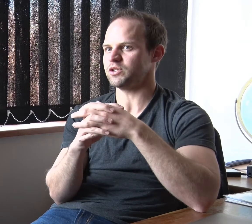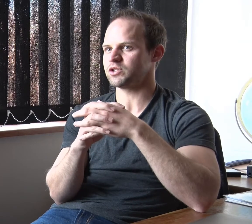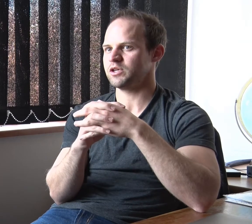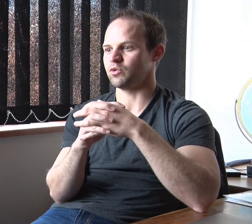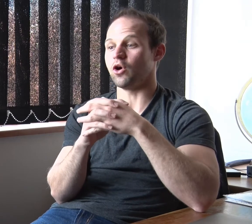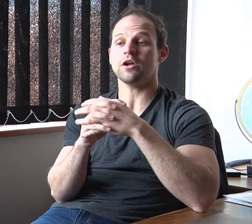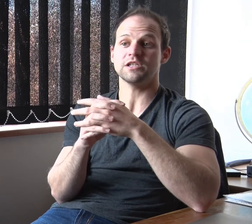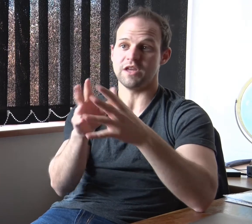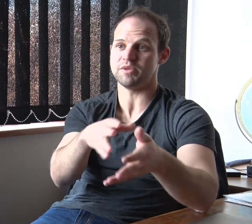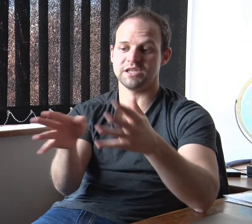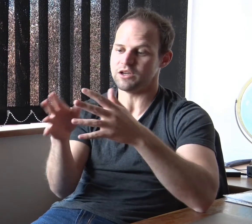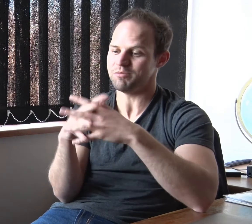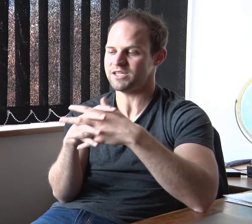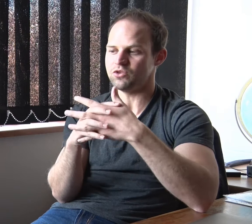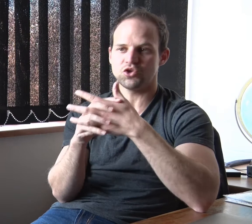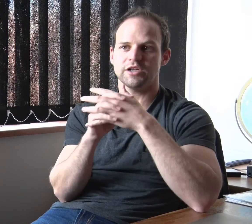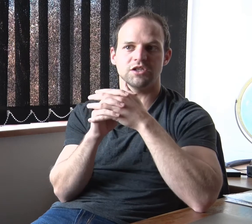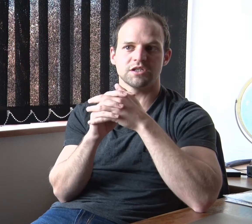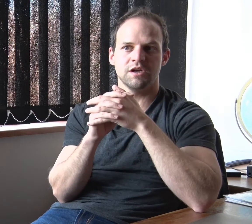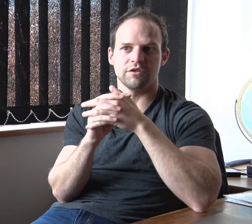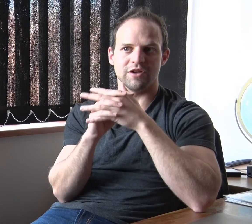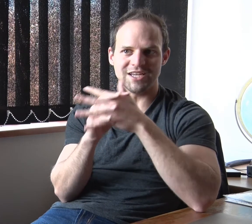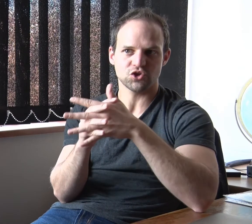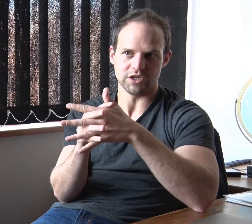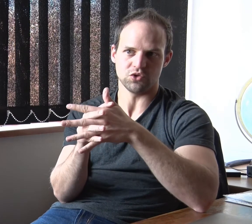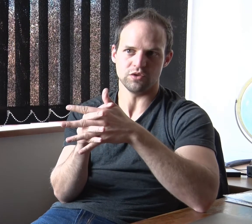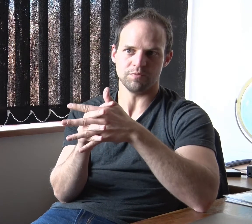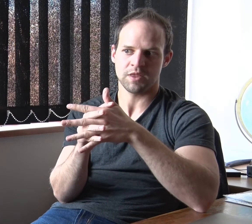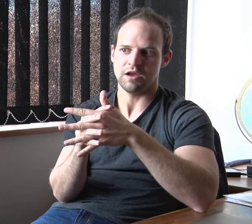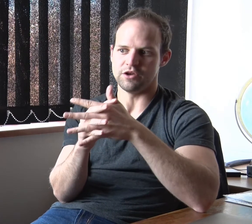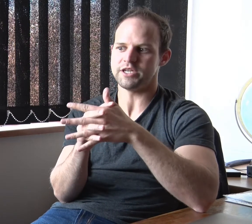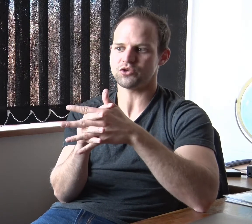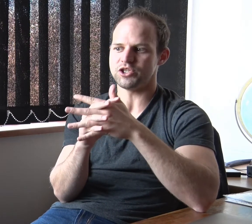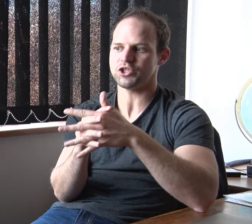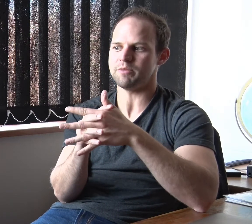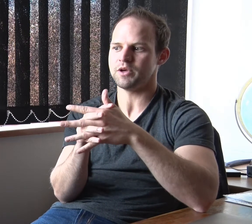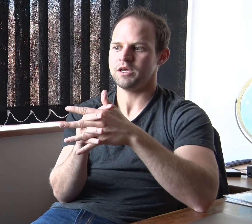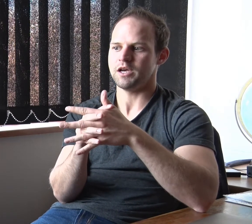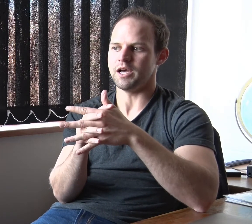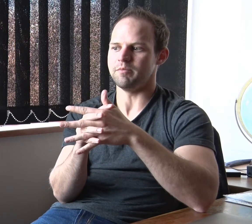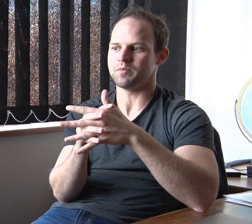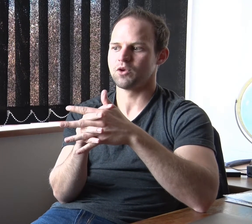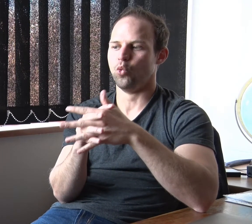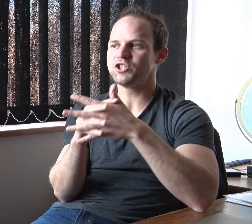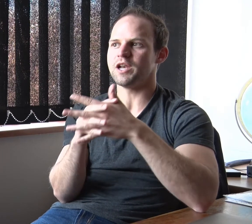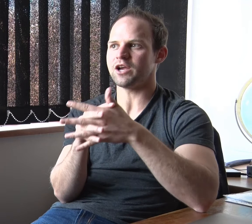relations, regardless of their particular grammatical structures. There are histories to them, and those histories shape which languages